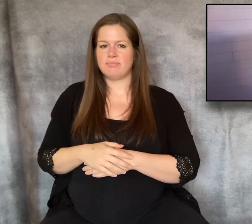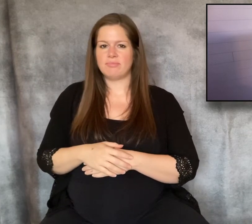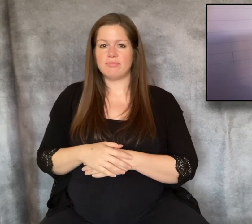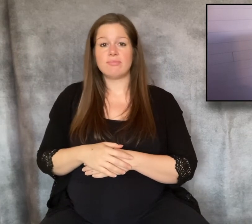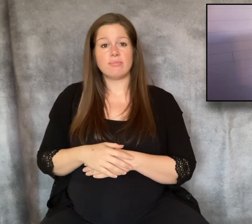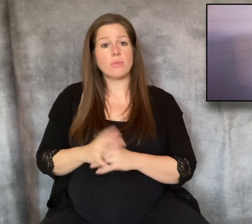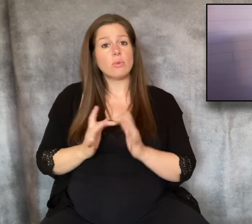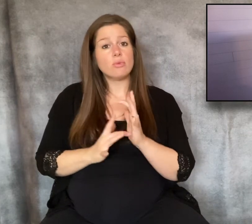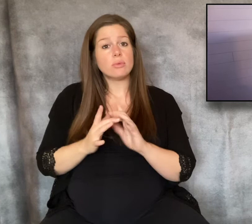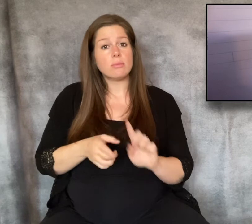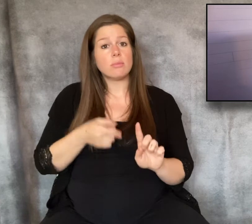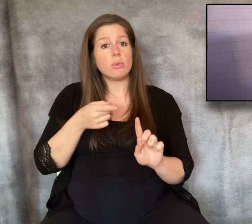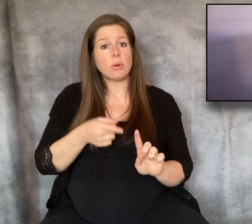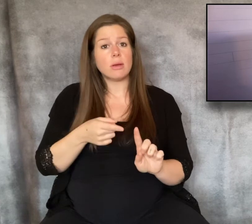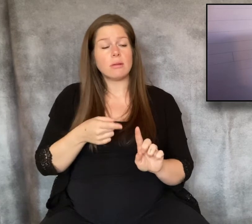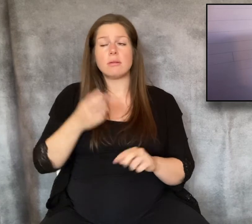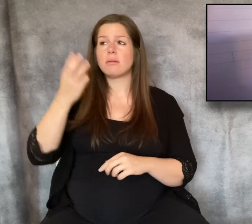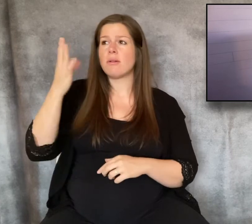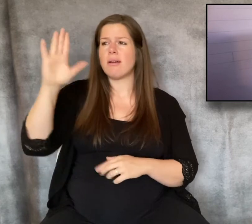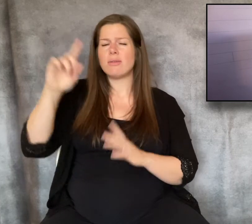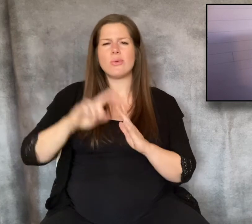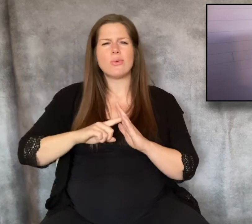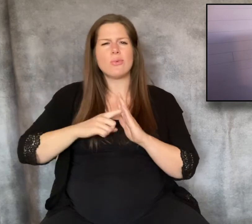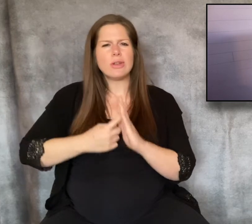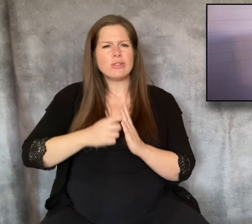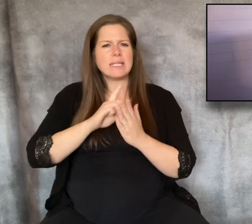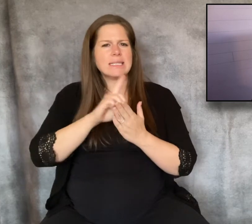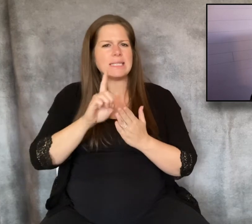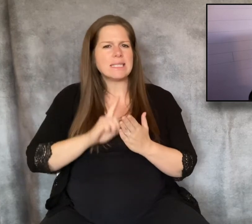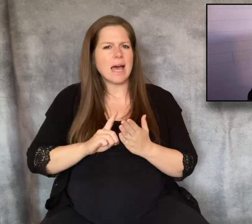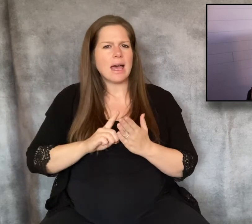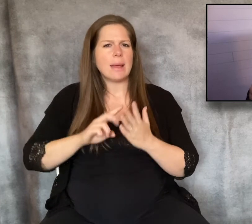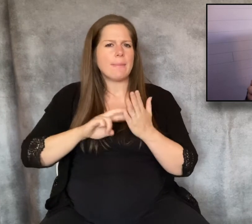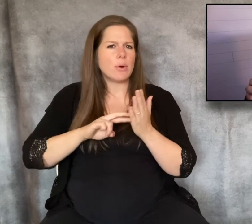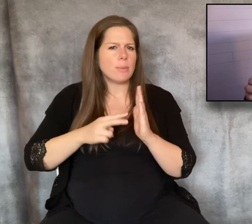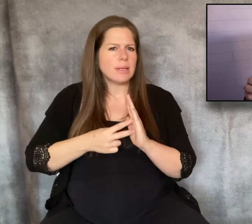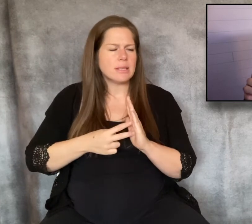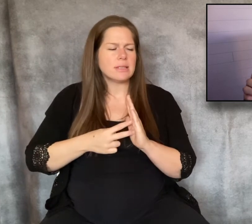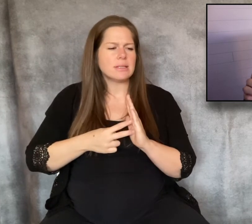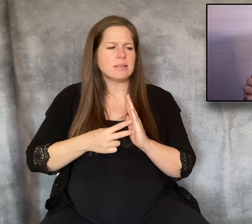of creation, God's original intent, supersedes Moses's